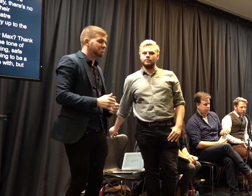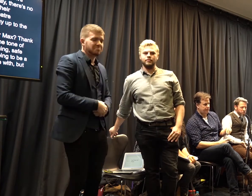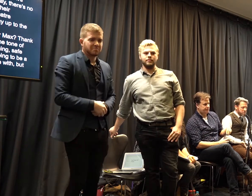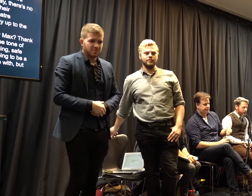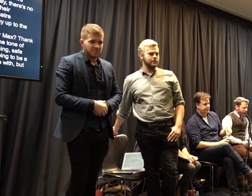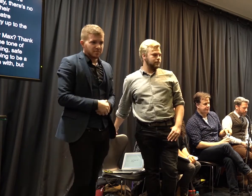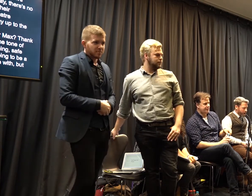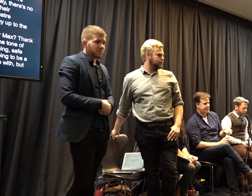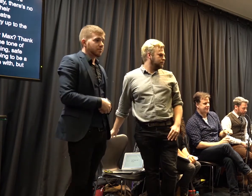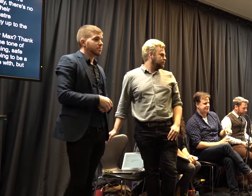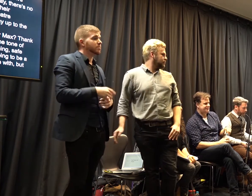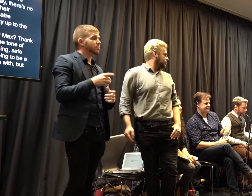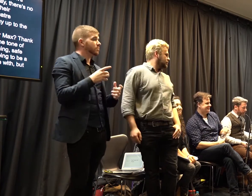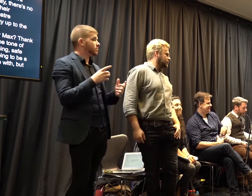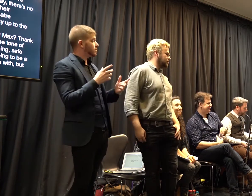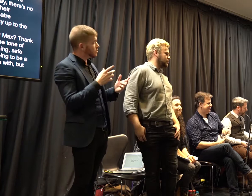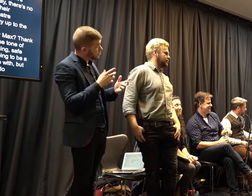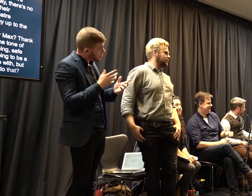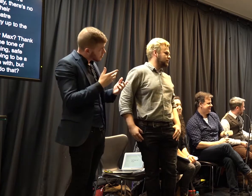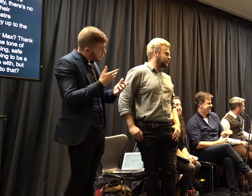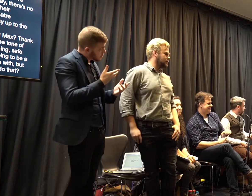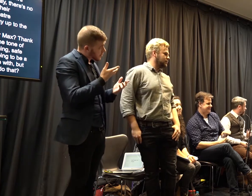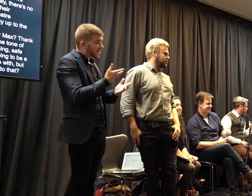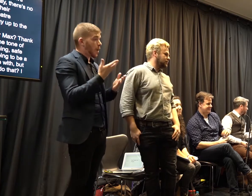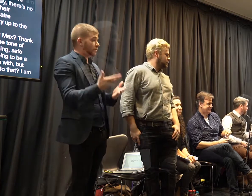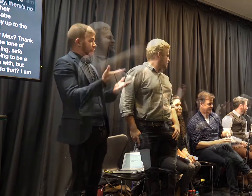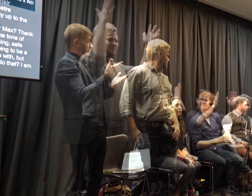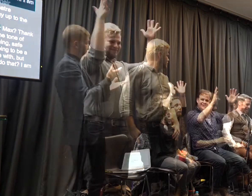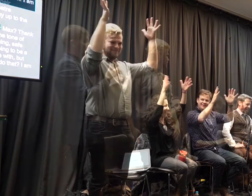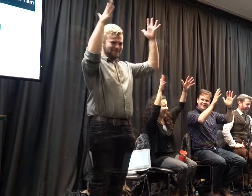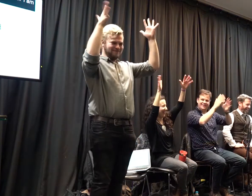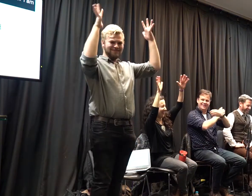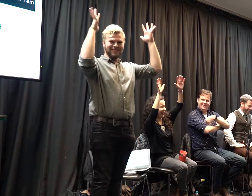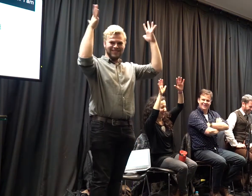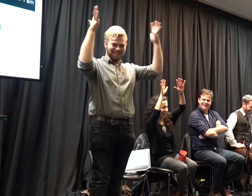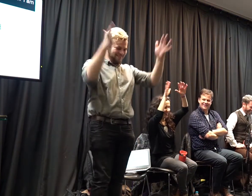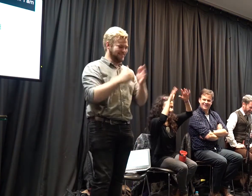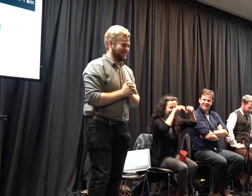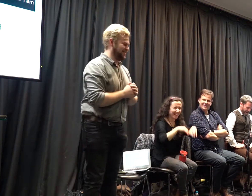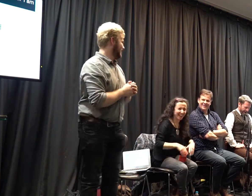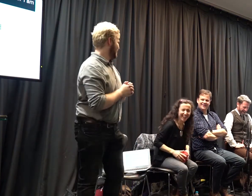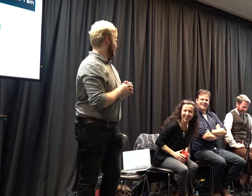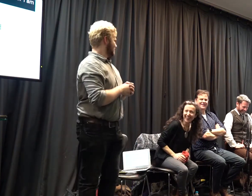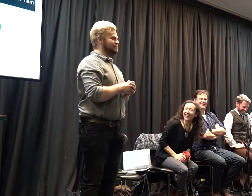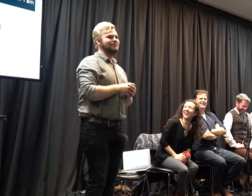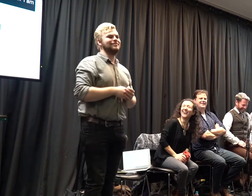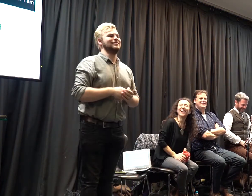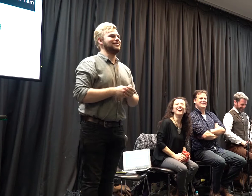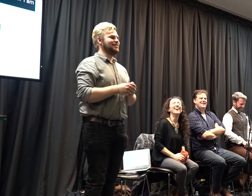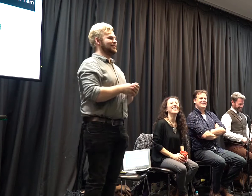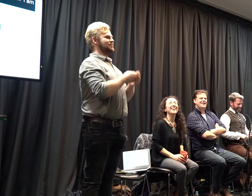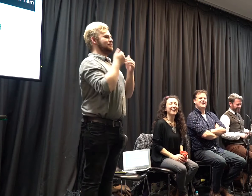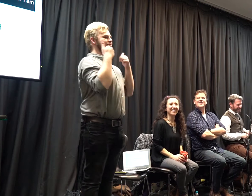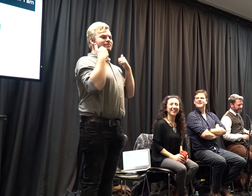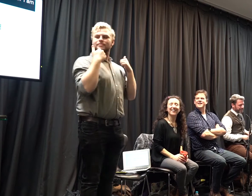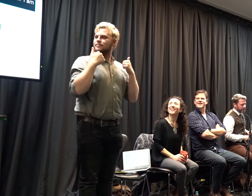can do? Hopefully. I'm going to return to Max now. We're finally sorted, everybody.